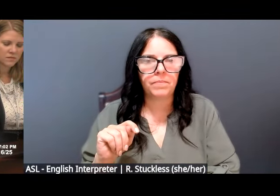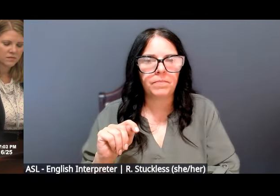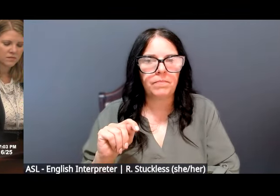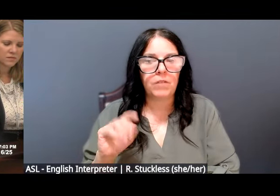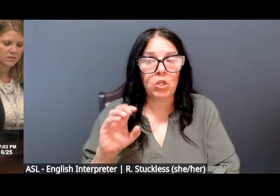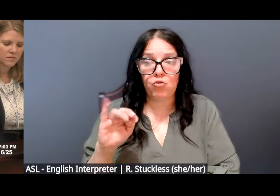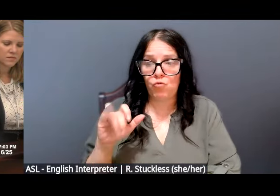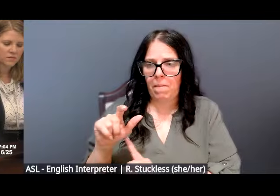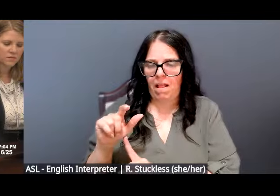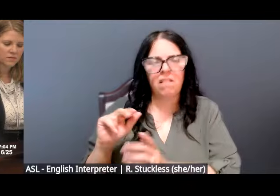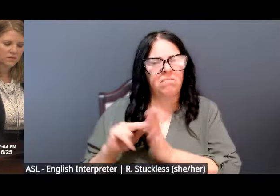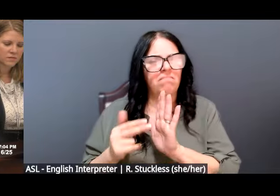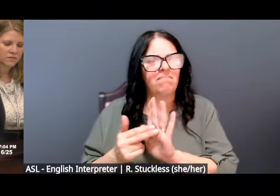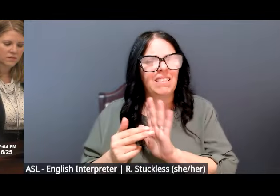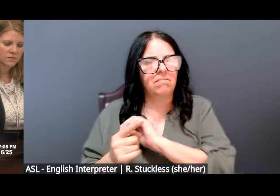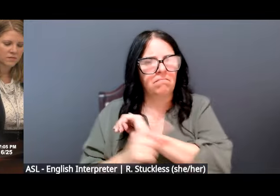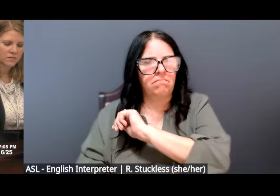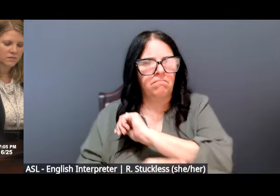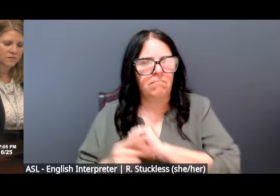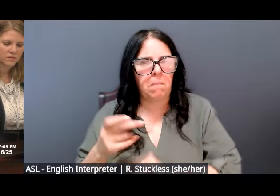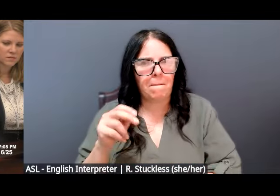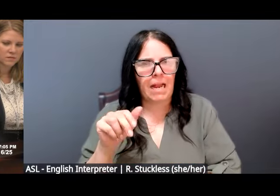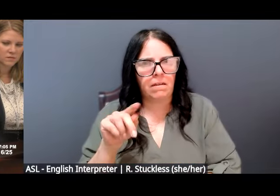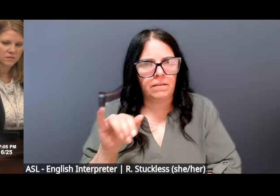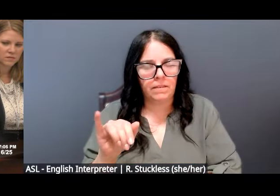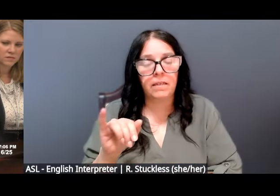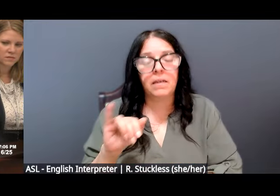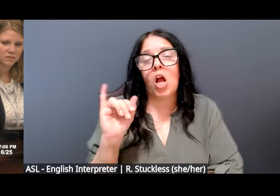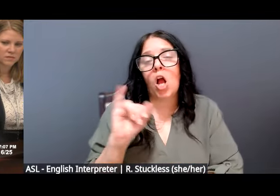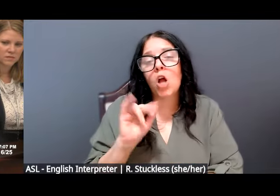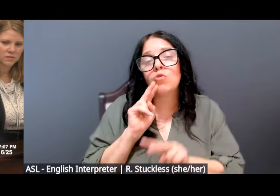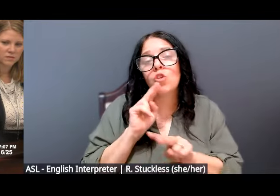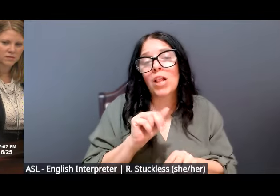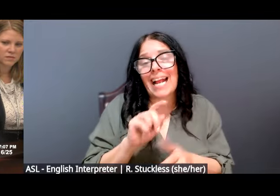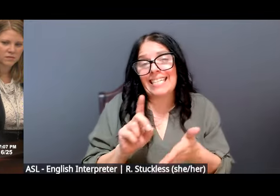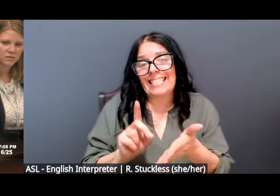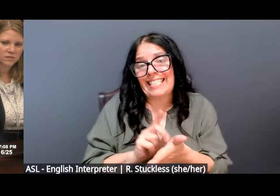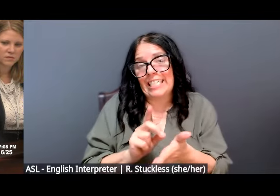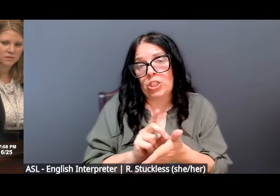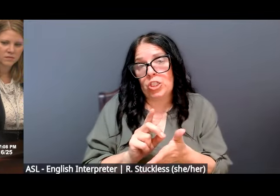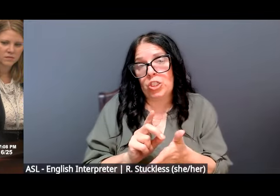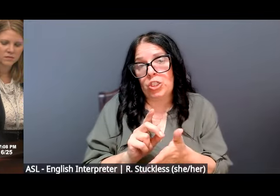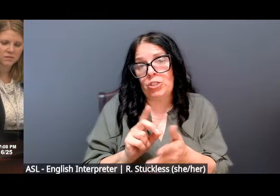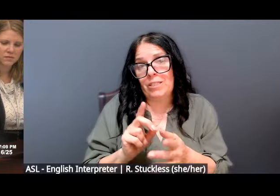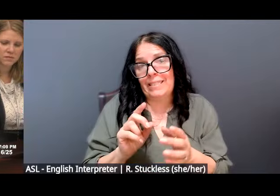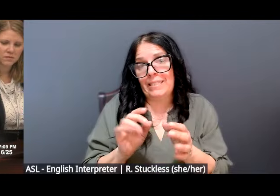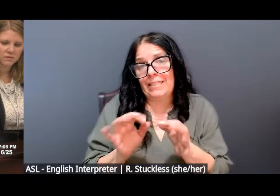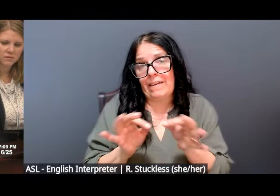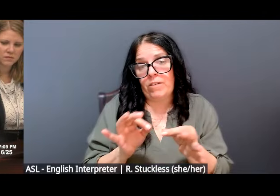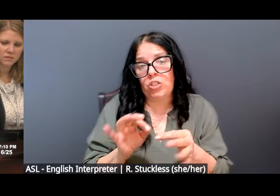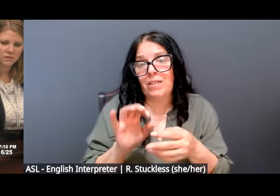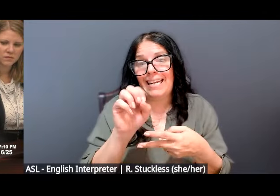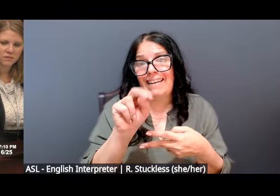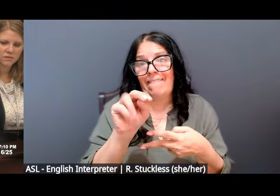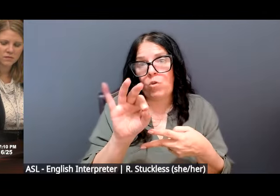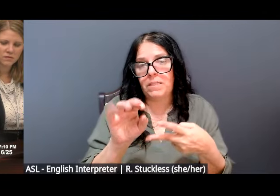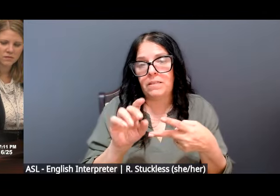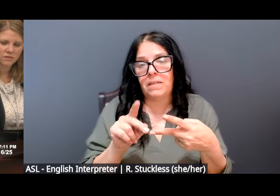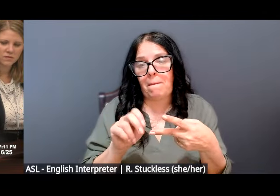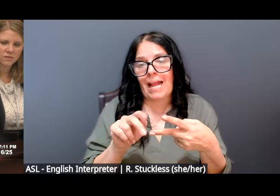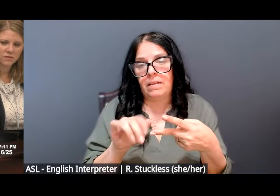partly why. But when you also look at the dictionary definition of enforcement versus penalty, penalty under the Oxford Dictionary